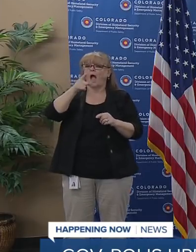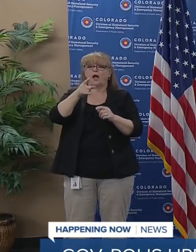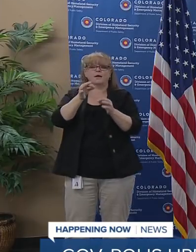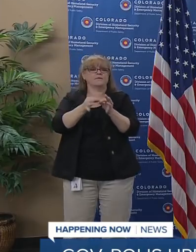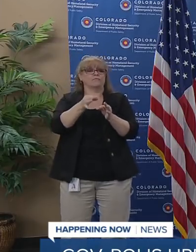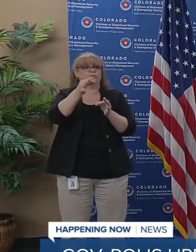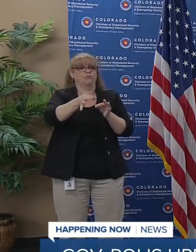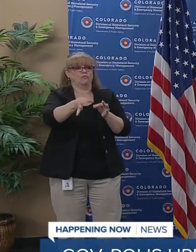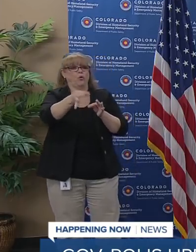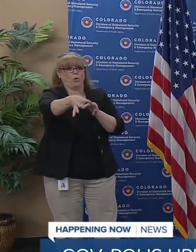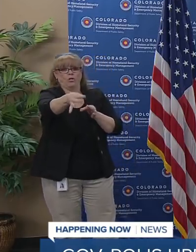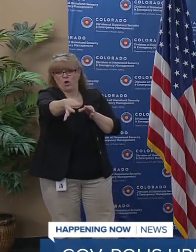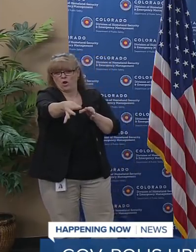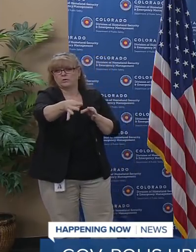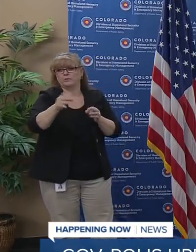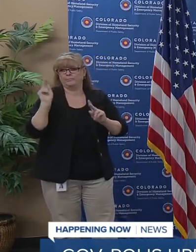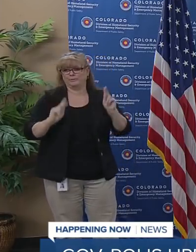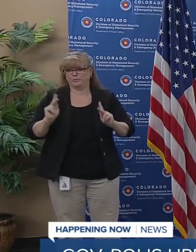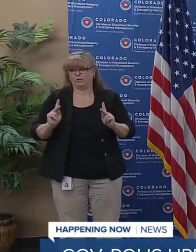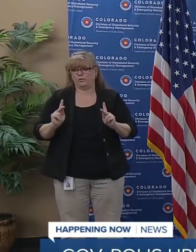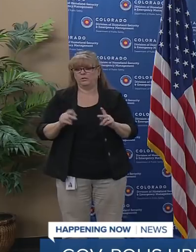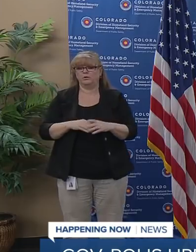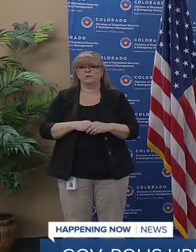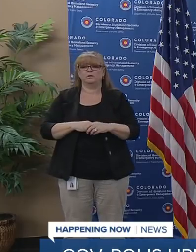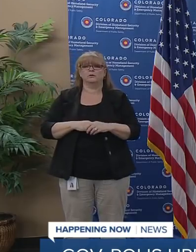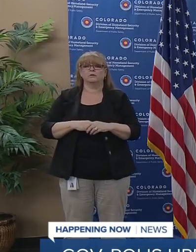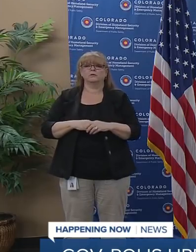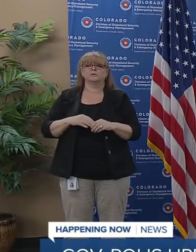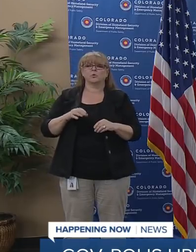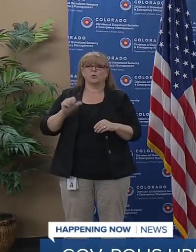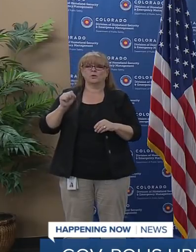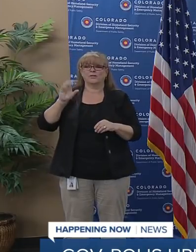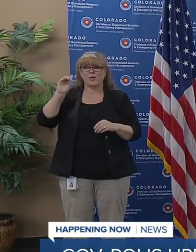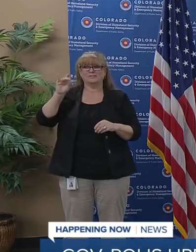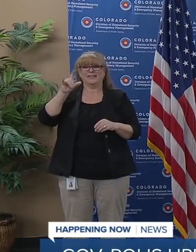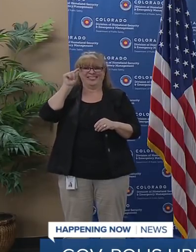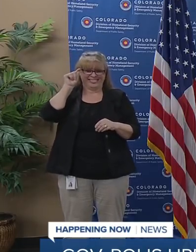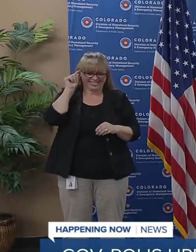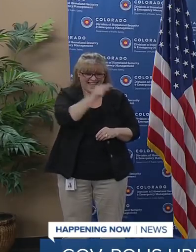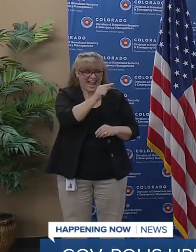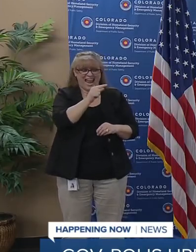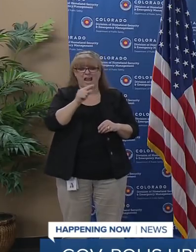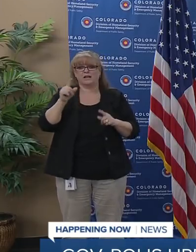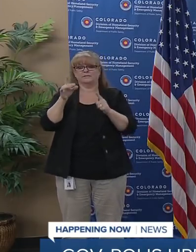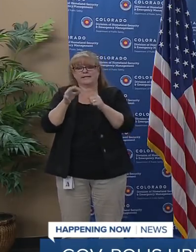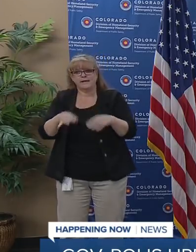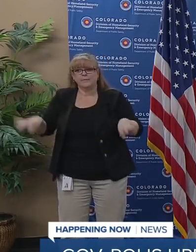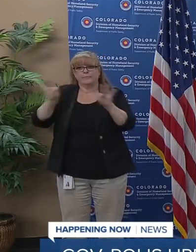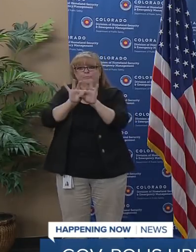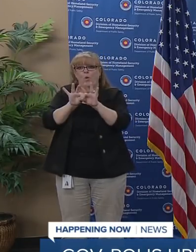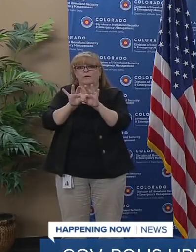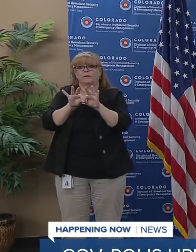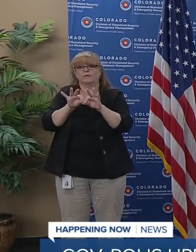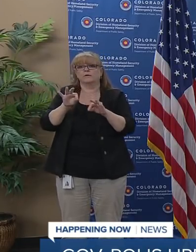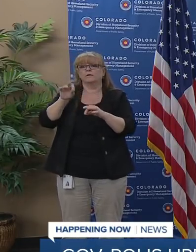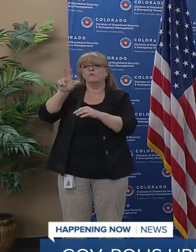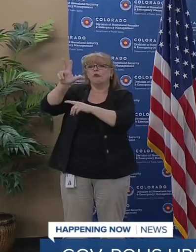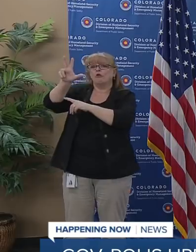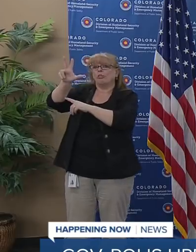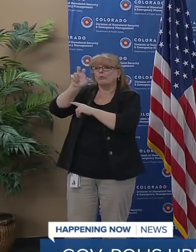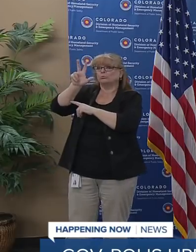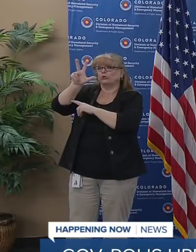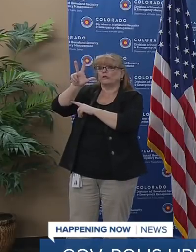get through your employer. And this major, major program, $349 billion federally is supporting this,